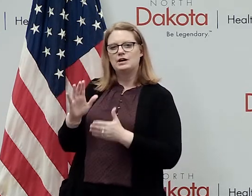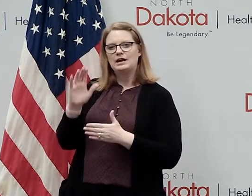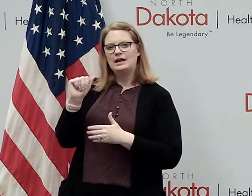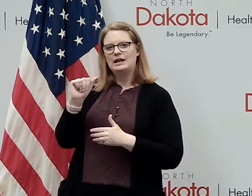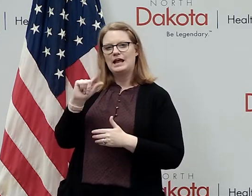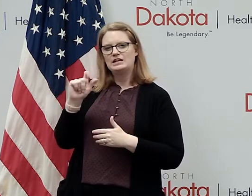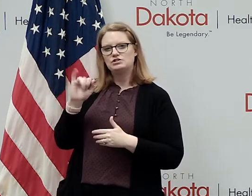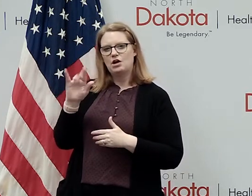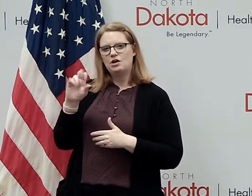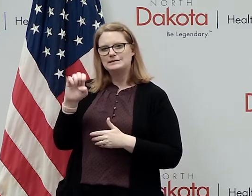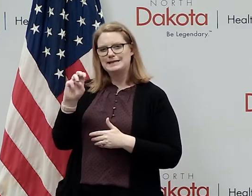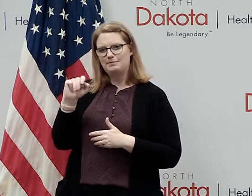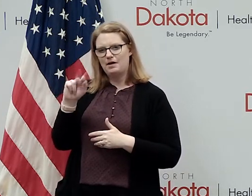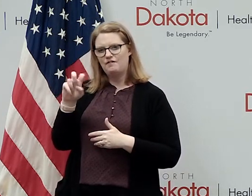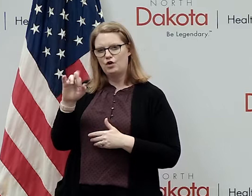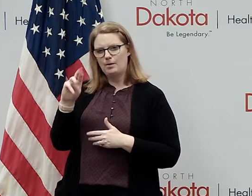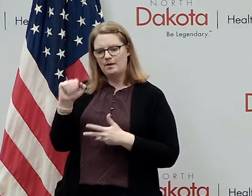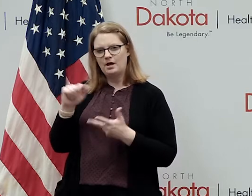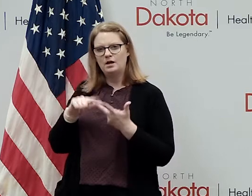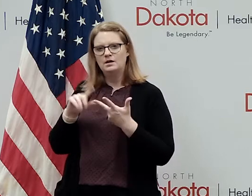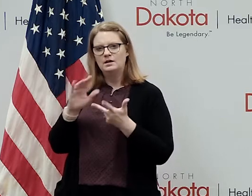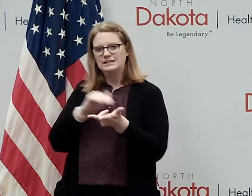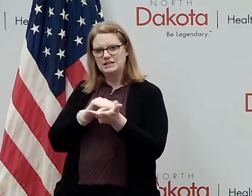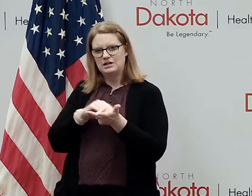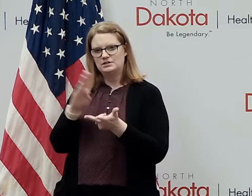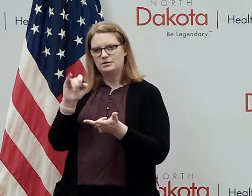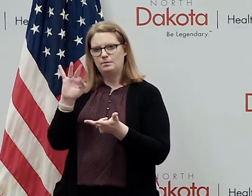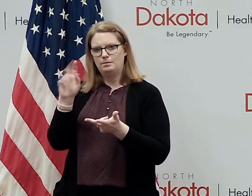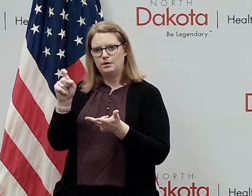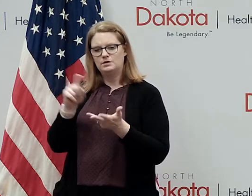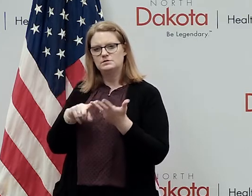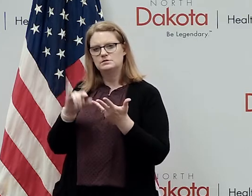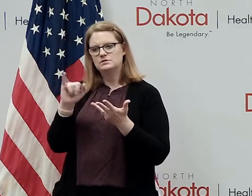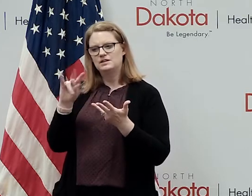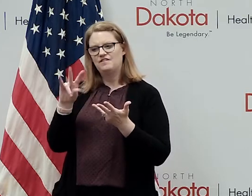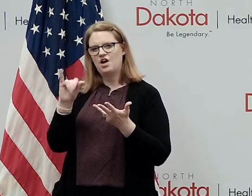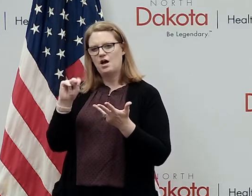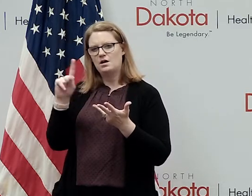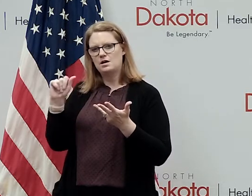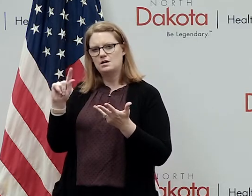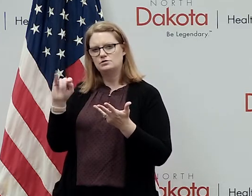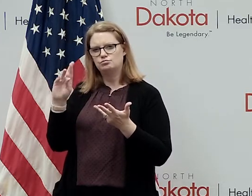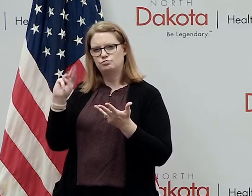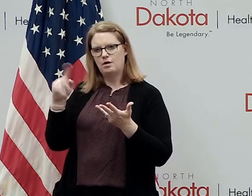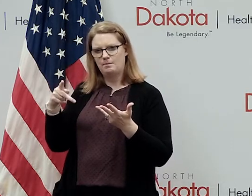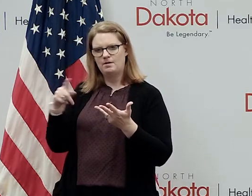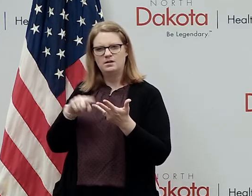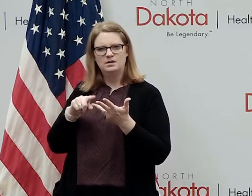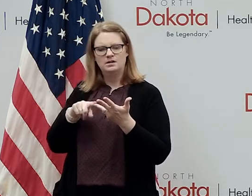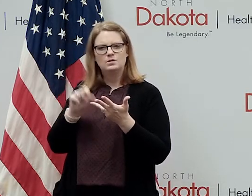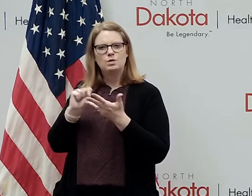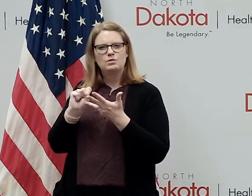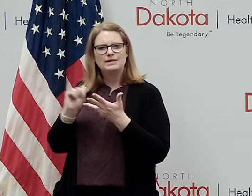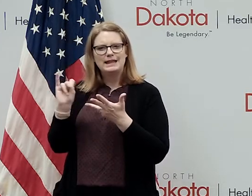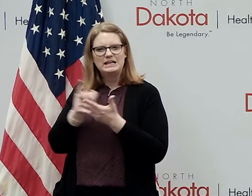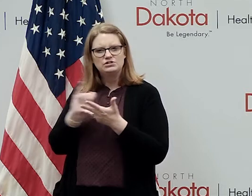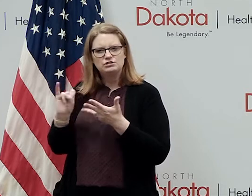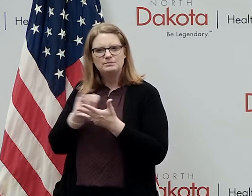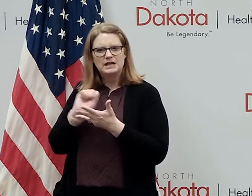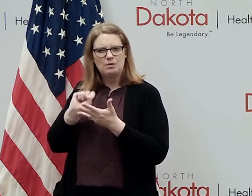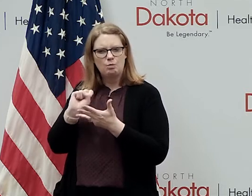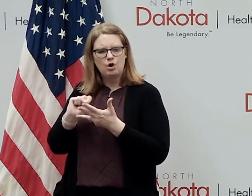Seema Verma, Dr. Birx, Ivanka Trump was on as part of her work on internships and